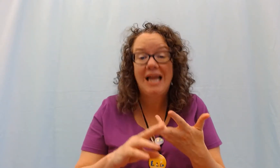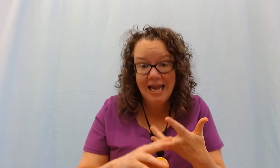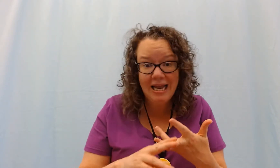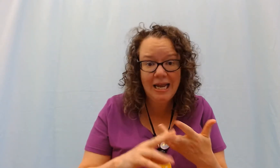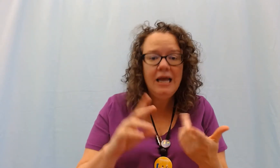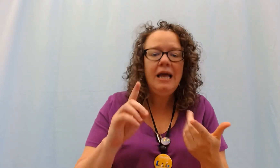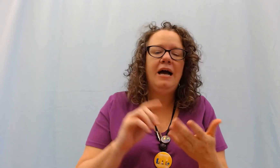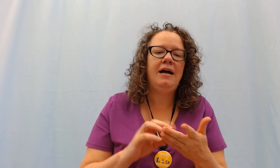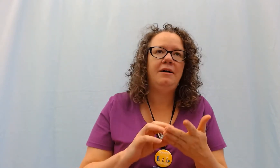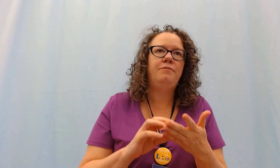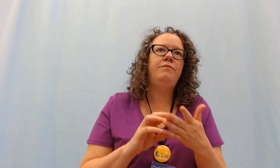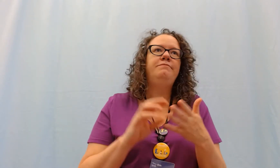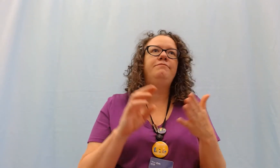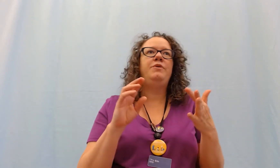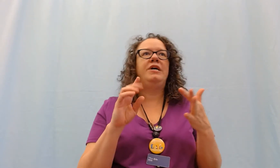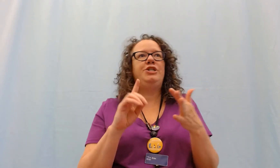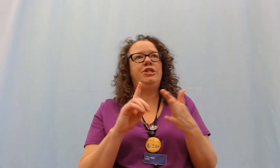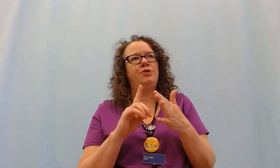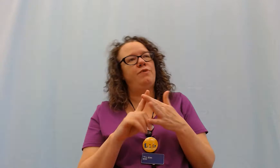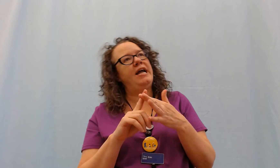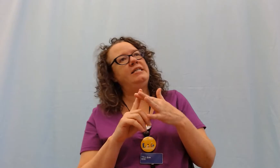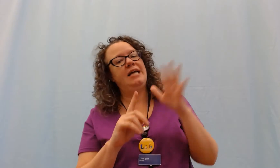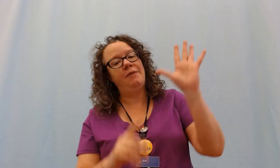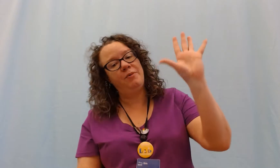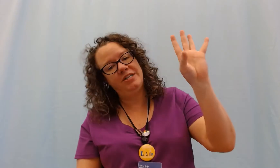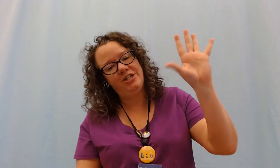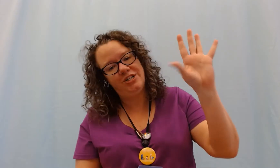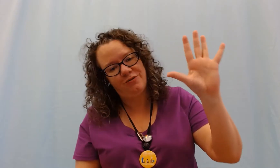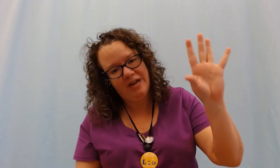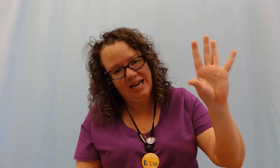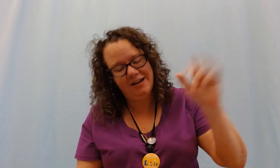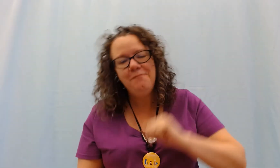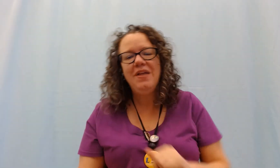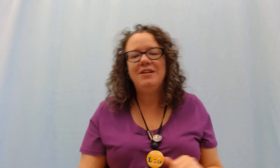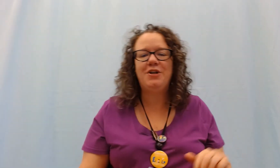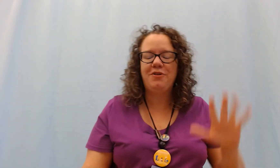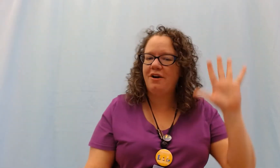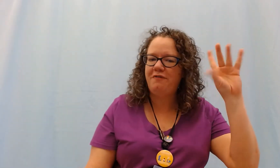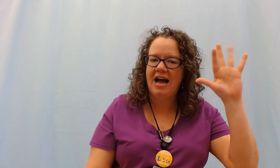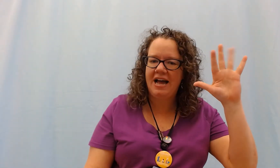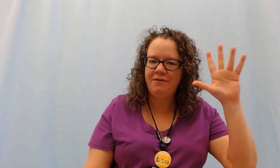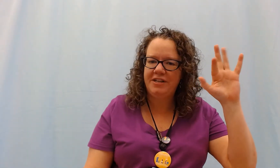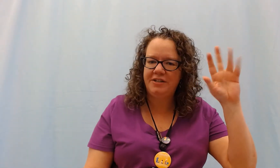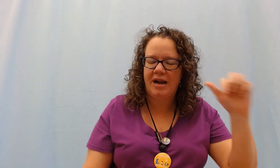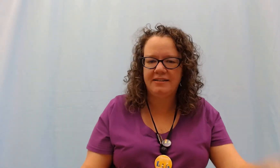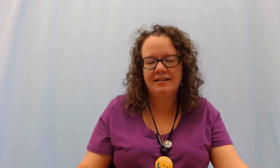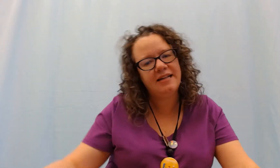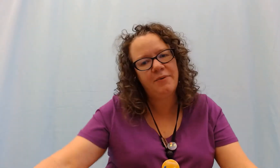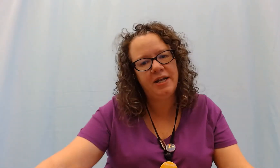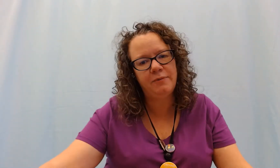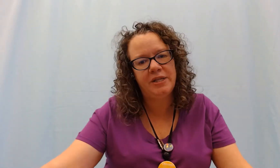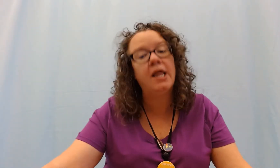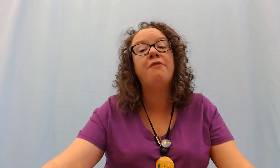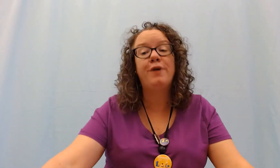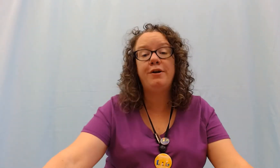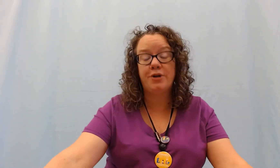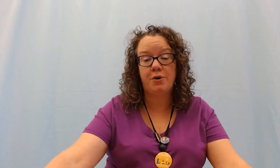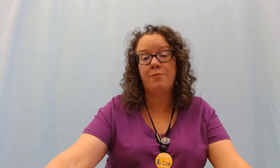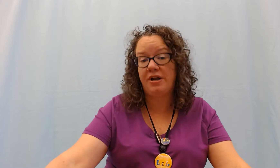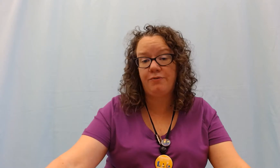play, we want you to write, and we want you to read. So there are five of these practices that we'd love for you to incorporate throughout